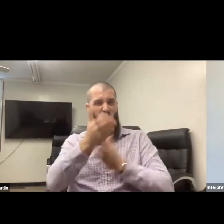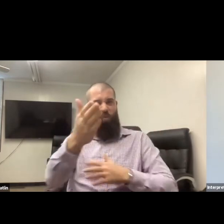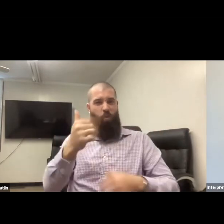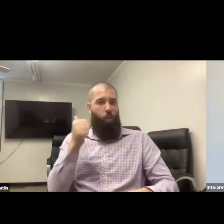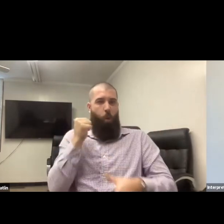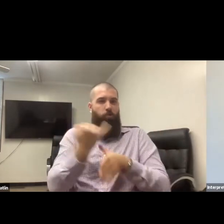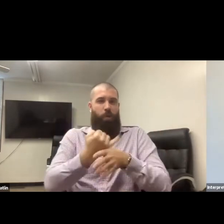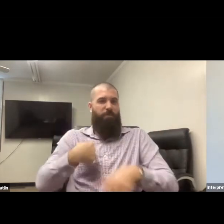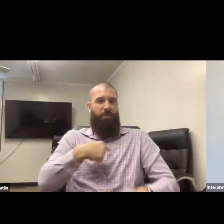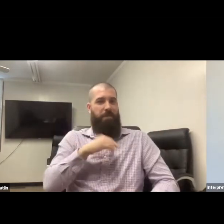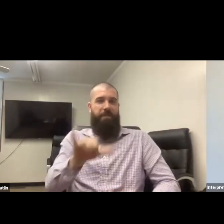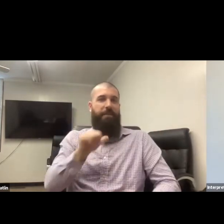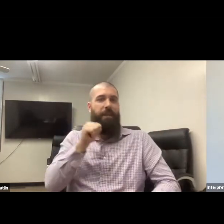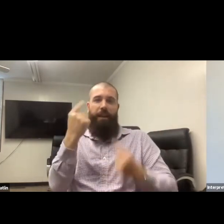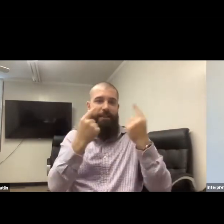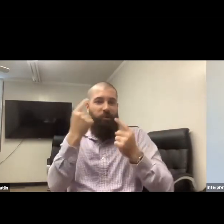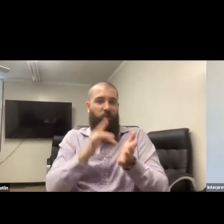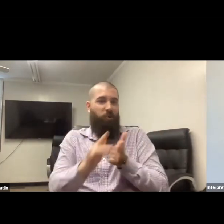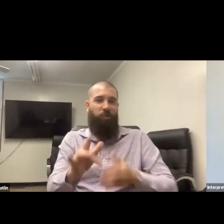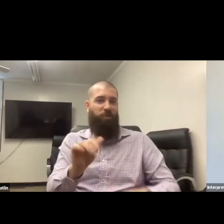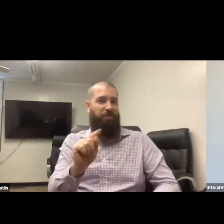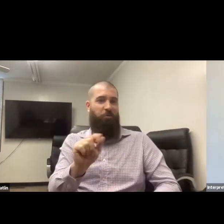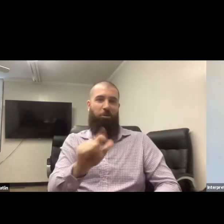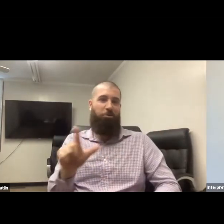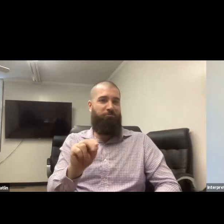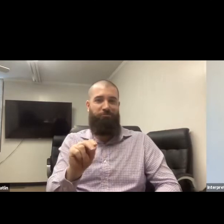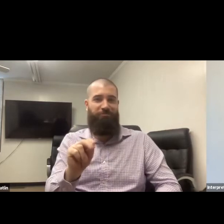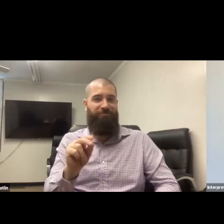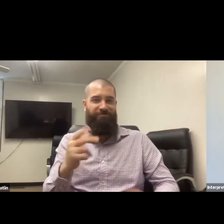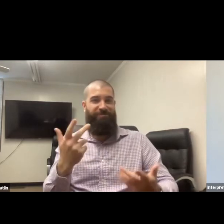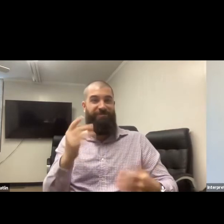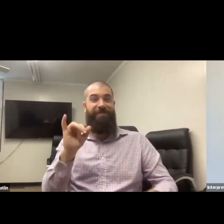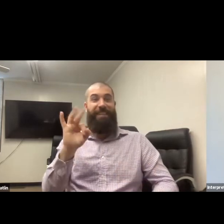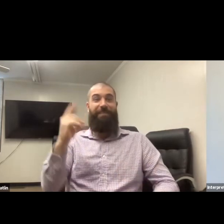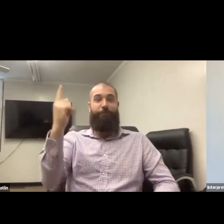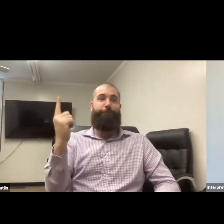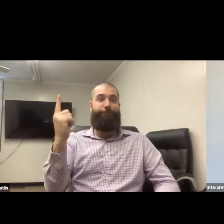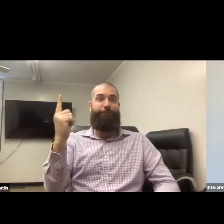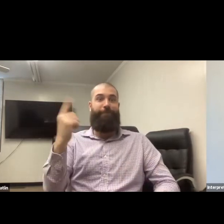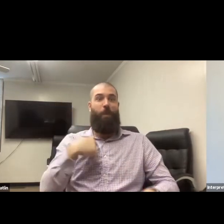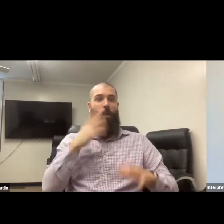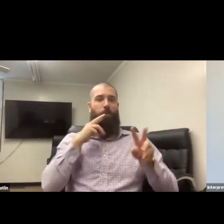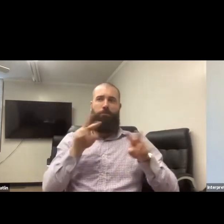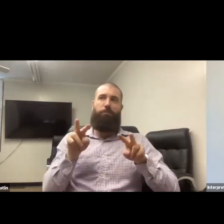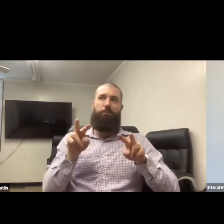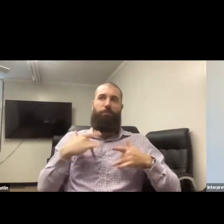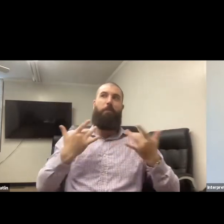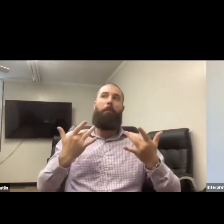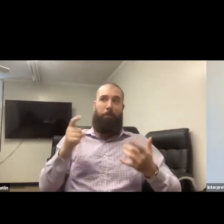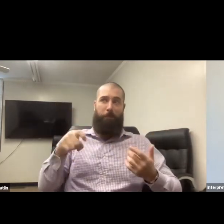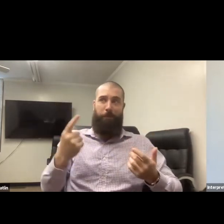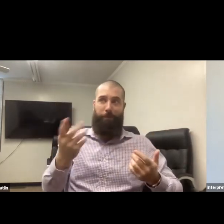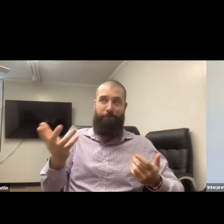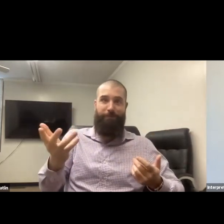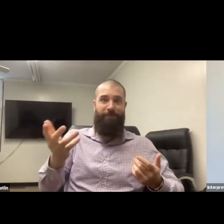go on through, just walk on through. You're not going to interrupt us, you know, it's not going to bother us. If you stand